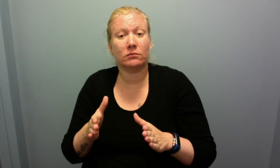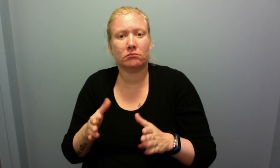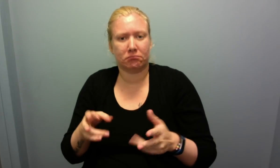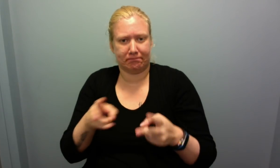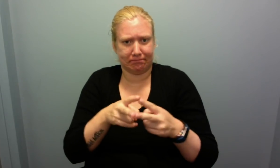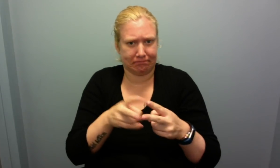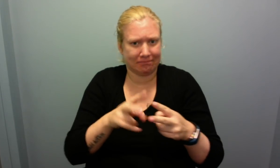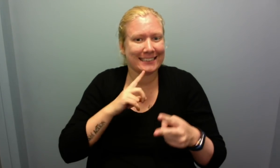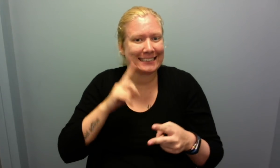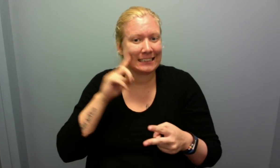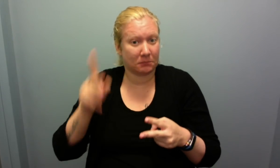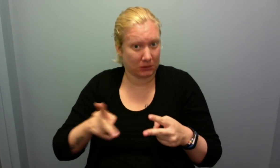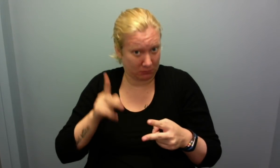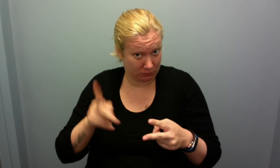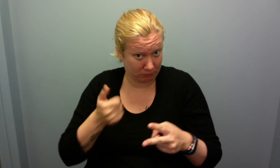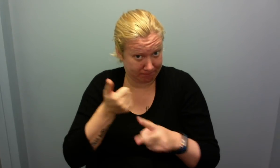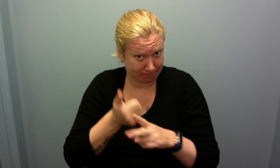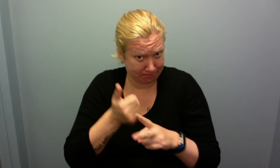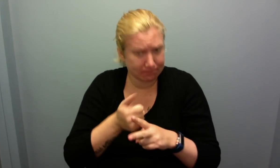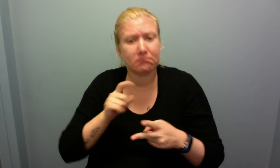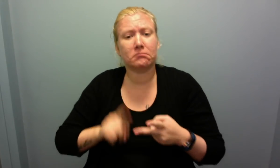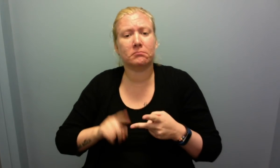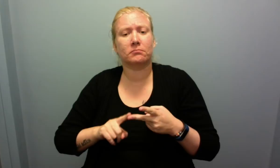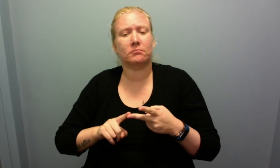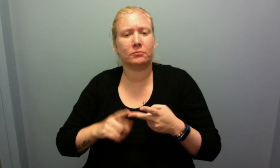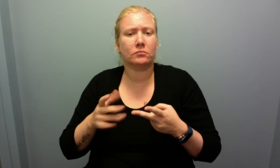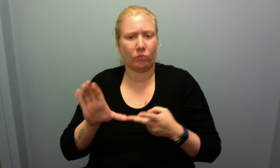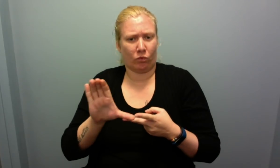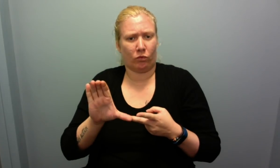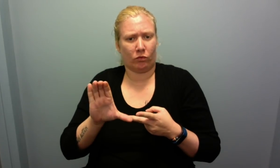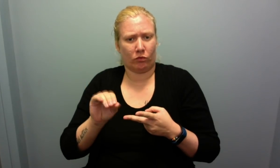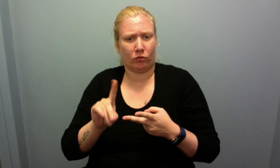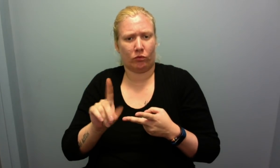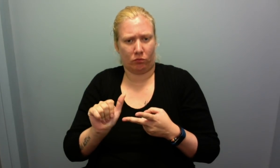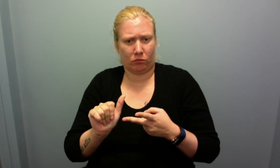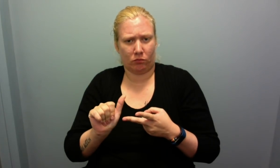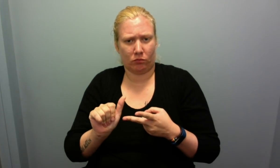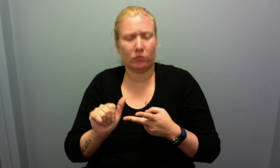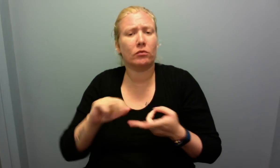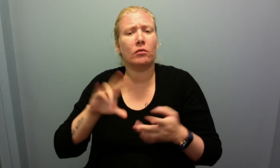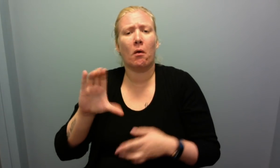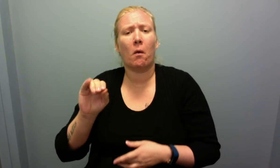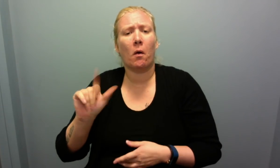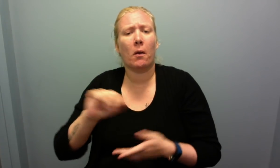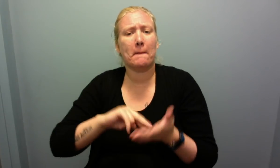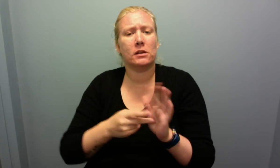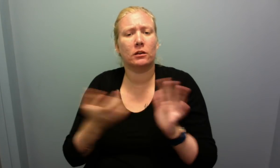are native signers? You have deaf people themselves, and then you also have this group called CODAs. Now,